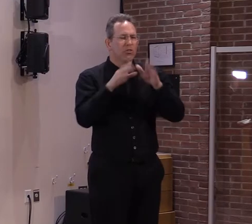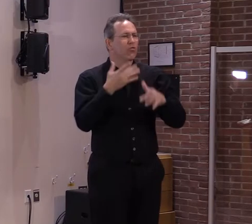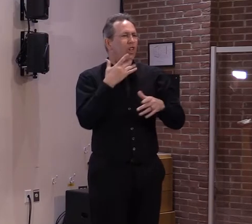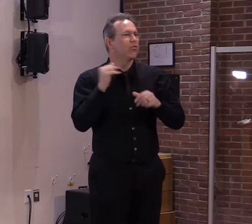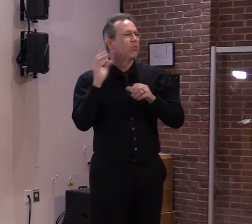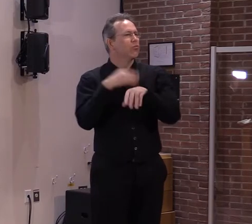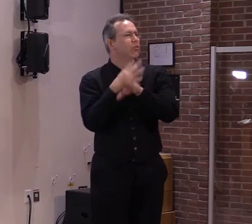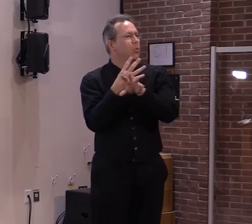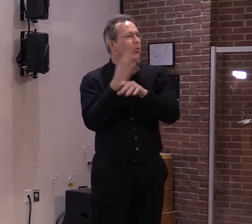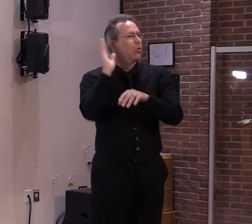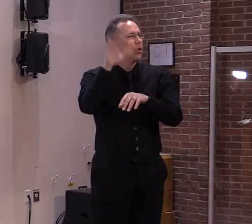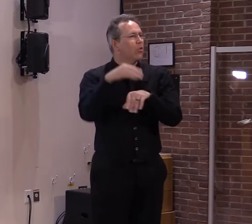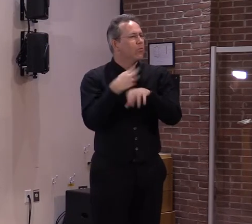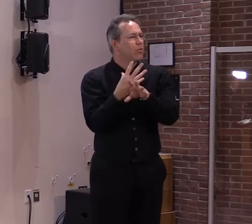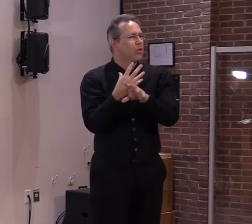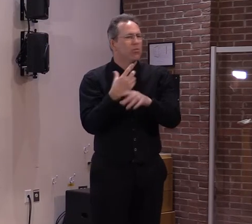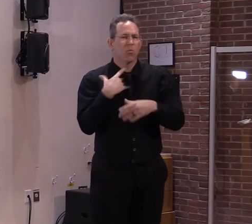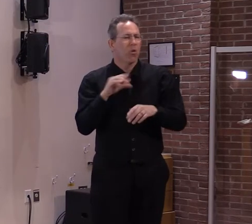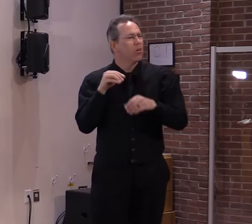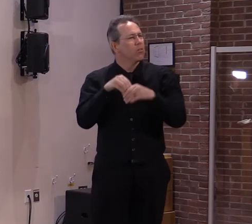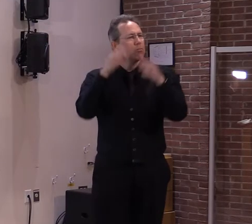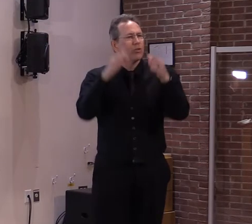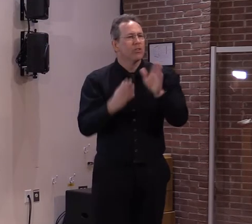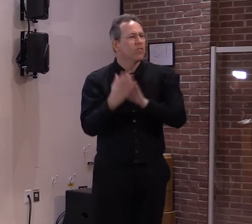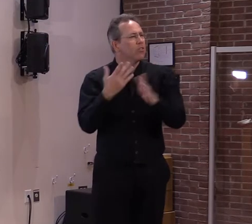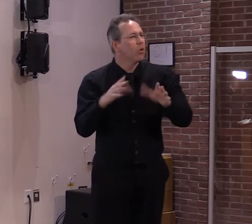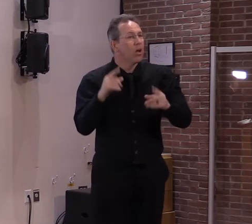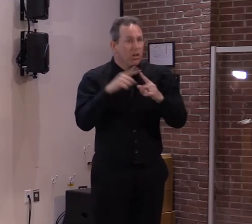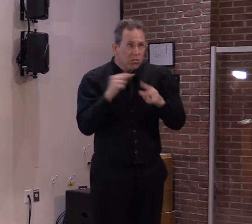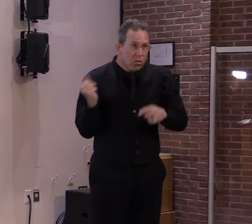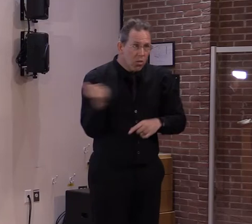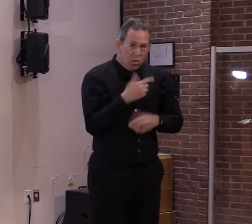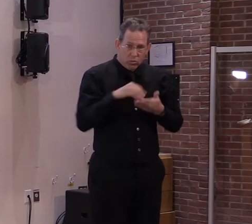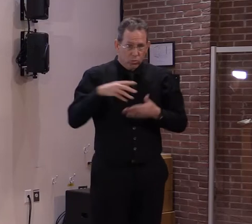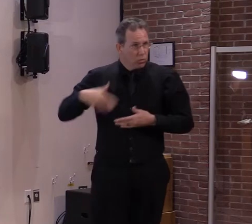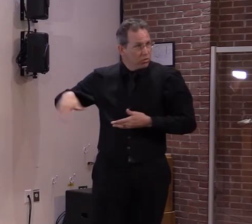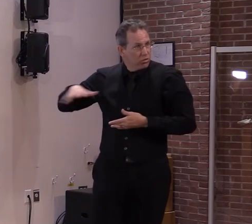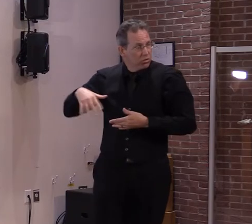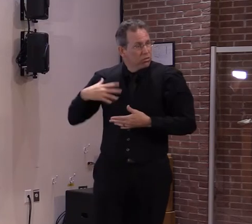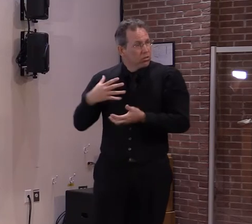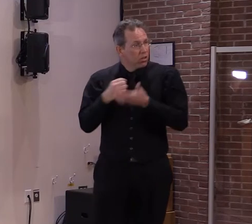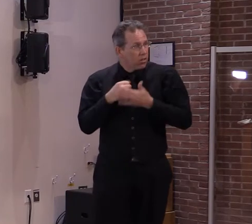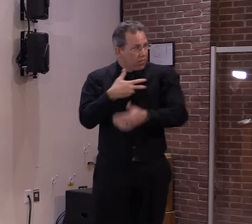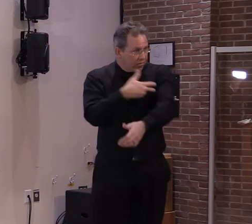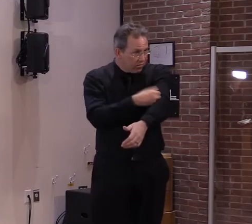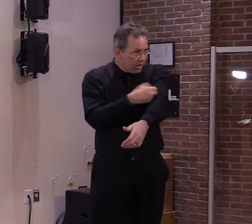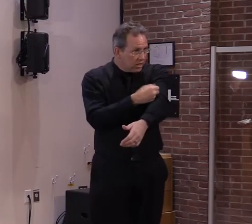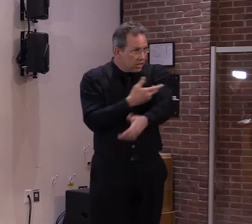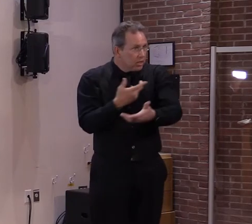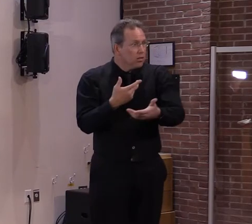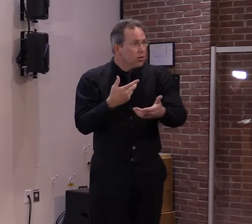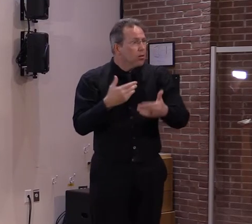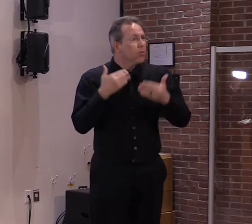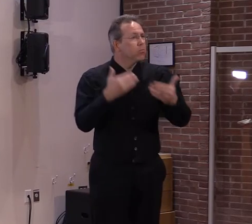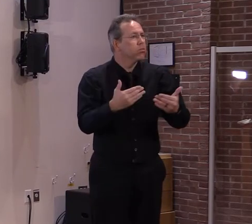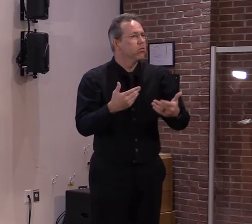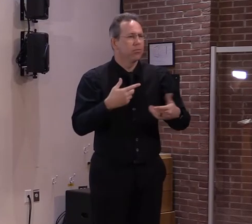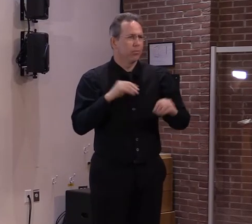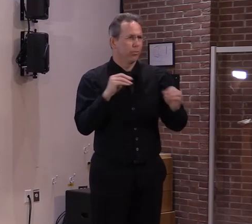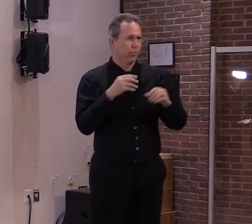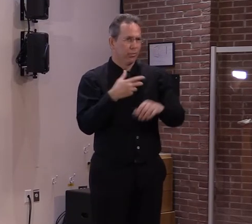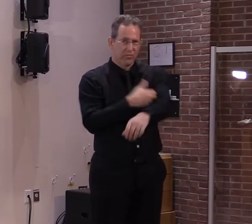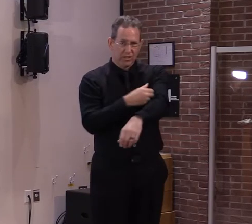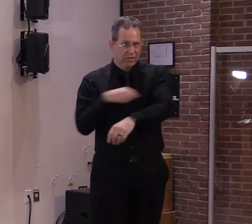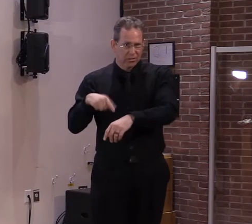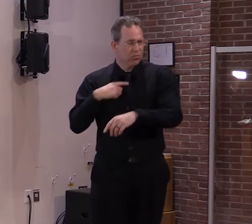the school. But they also said there was a number of other students that they talked to who wanted in-person